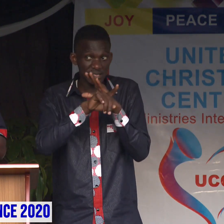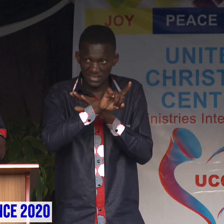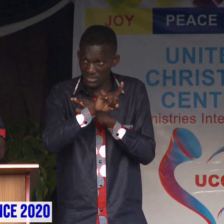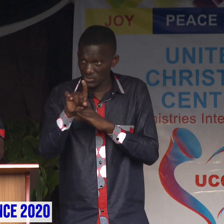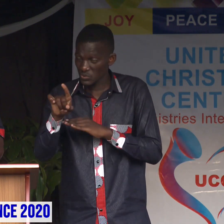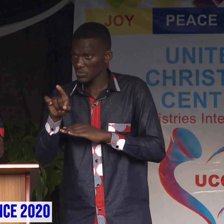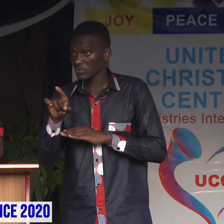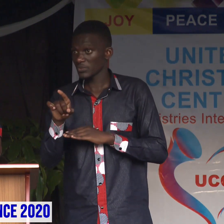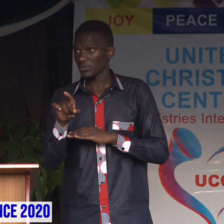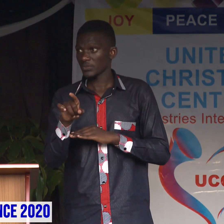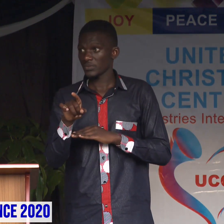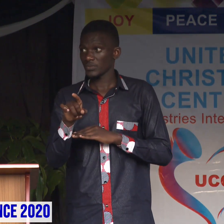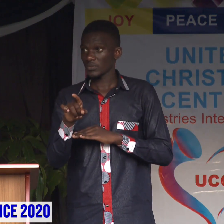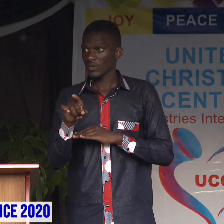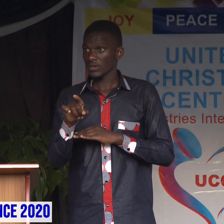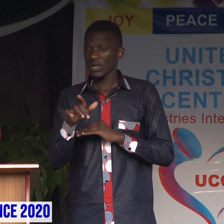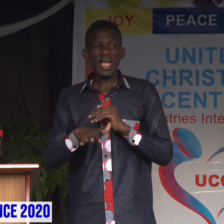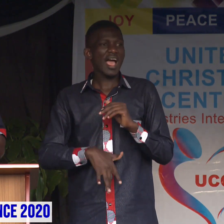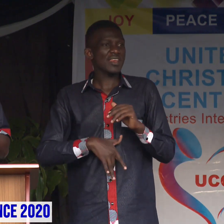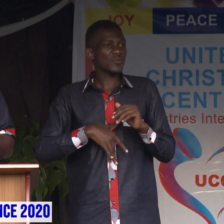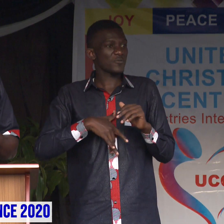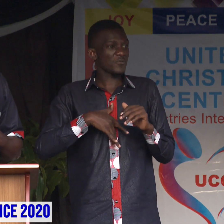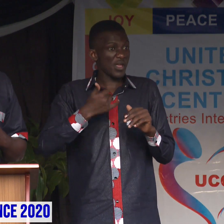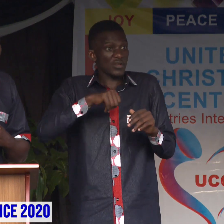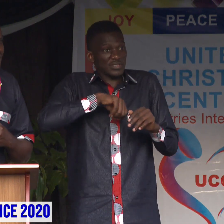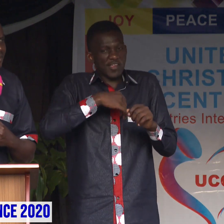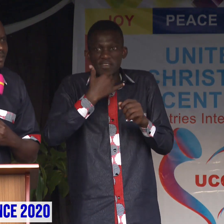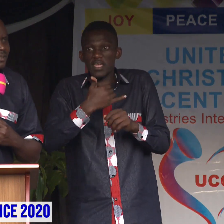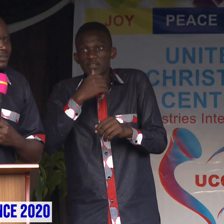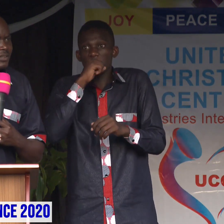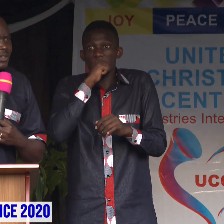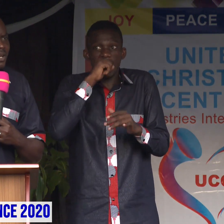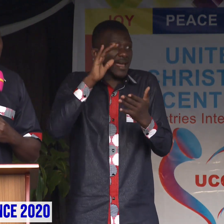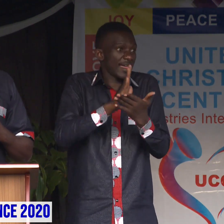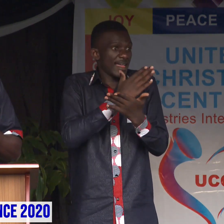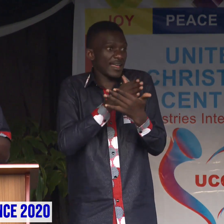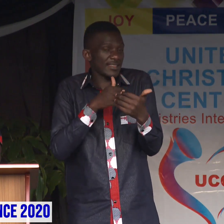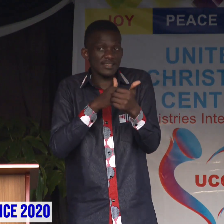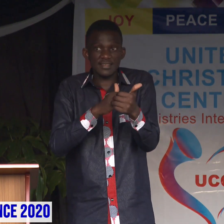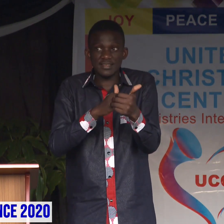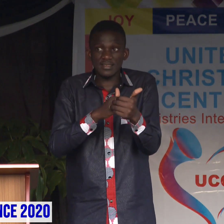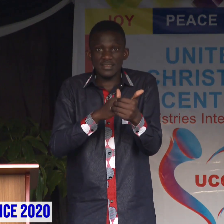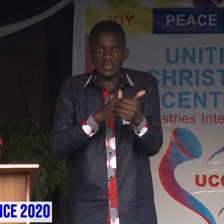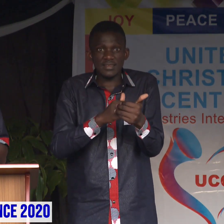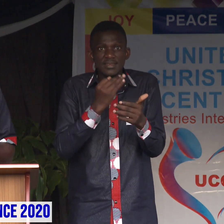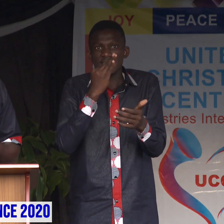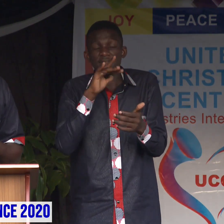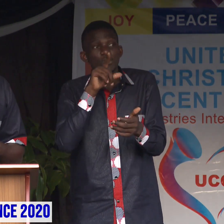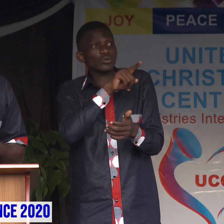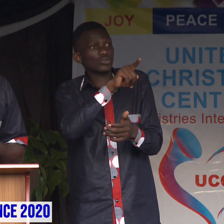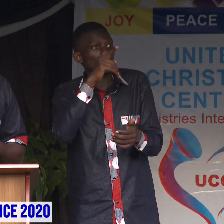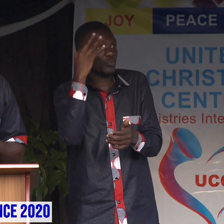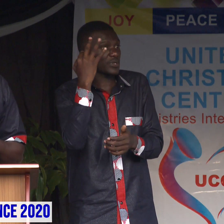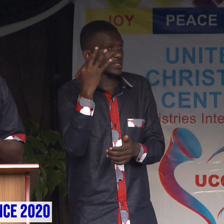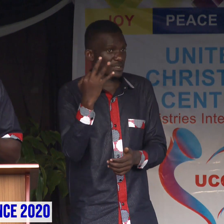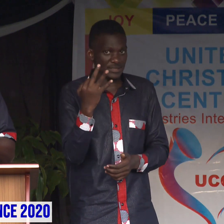such a thing inside of you, ngo ulira gwebo basigwa imbie, and you feel if it's not you leading in worship, boba sigwa bulide, if it's